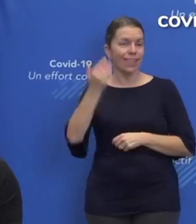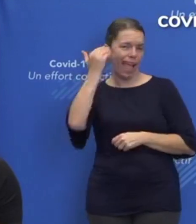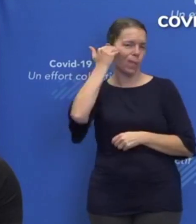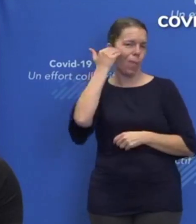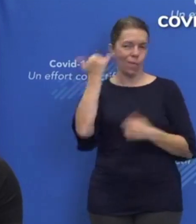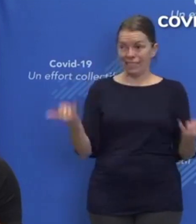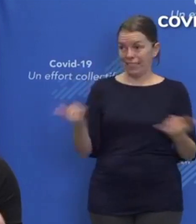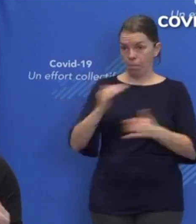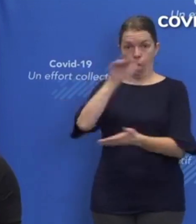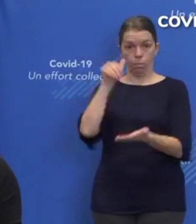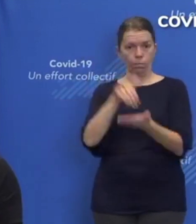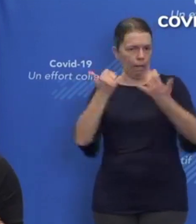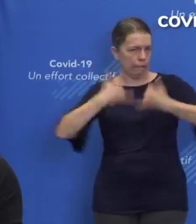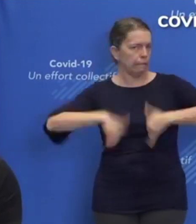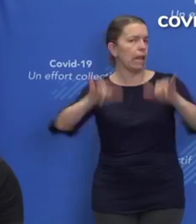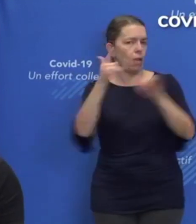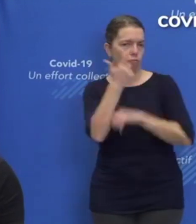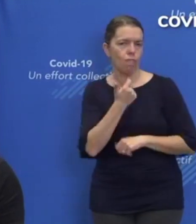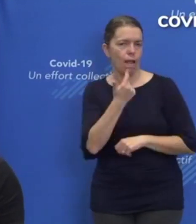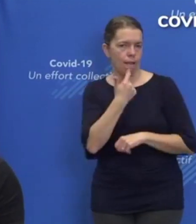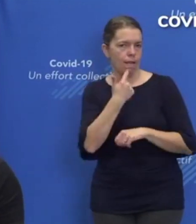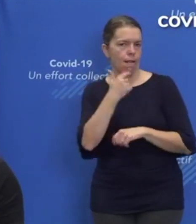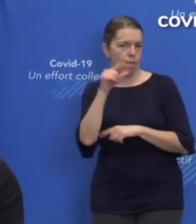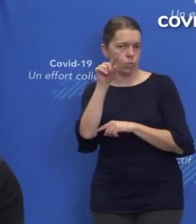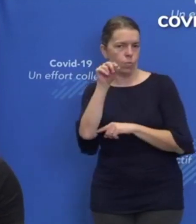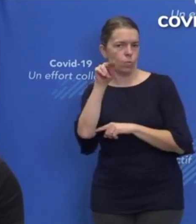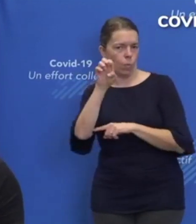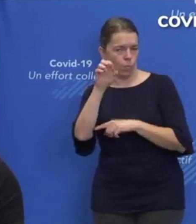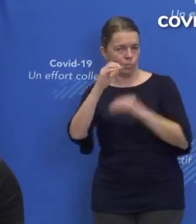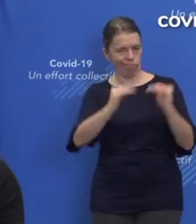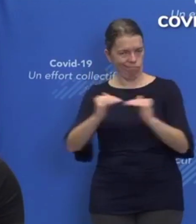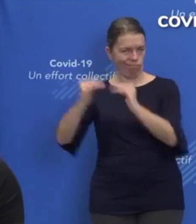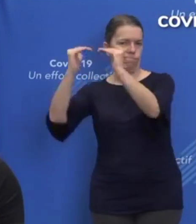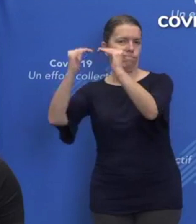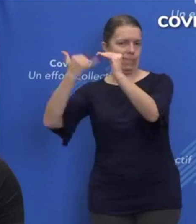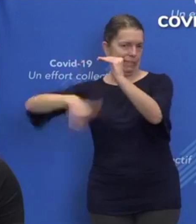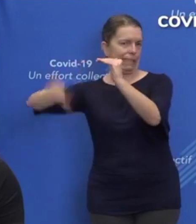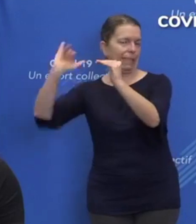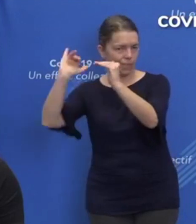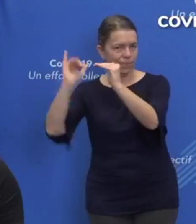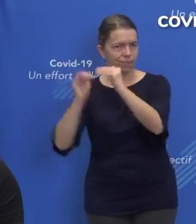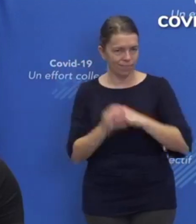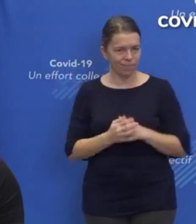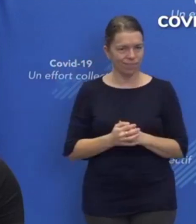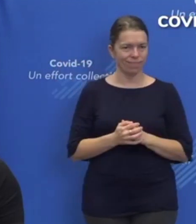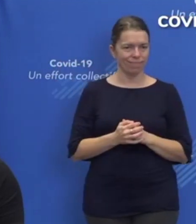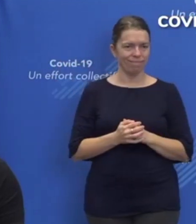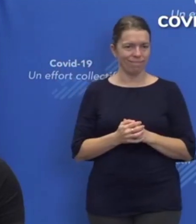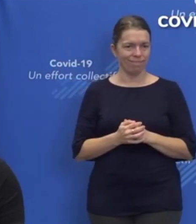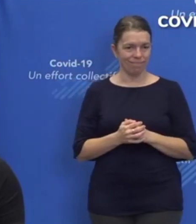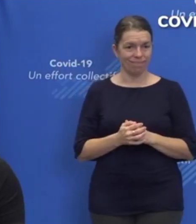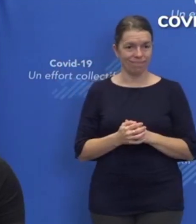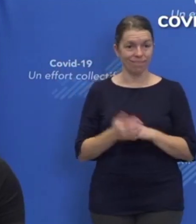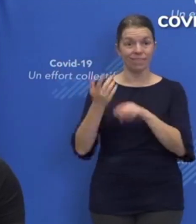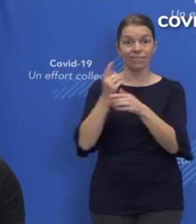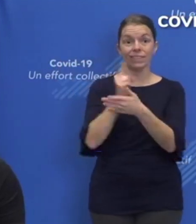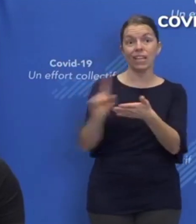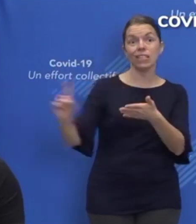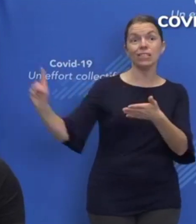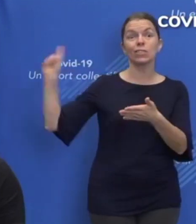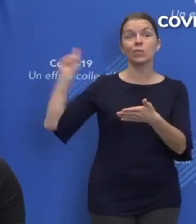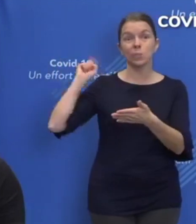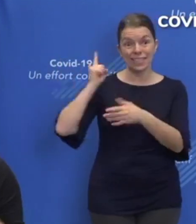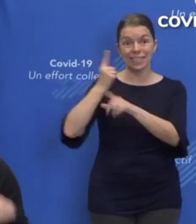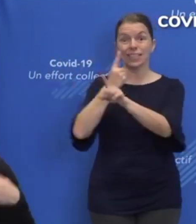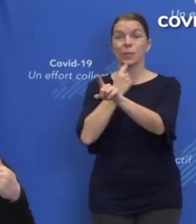I was saying that I was qualifying as uncomfortable last week, and I think it is still this